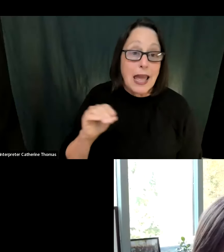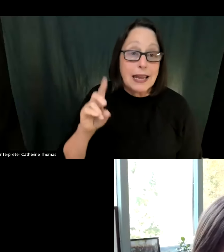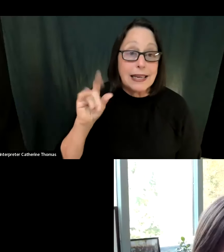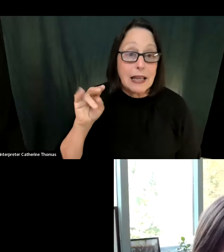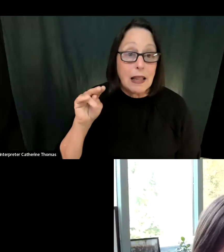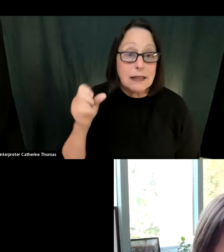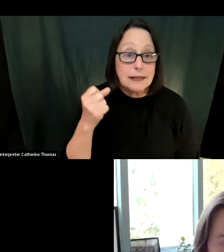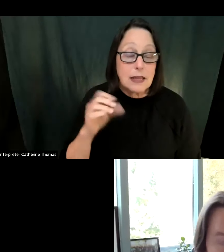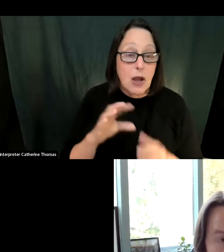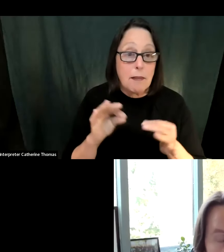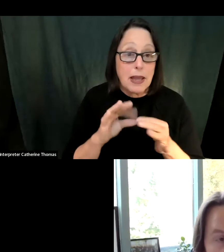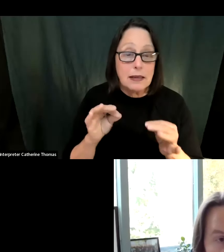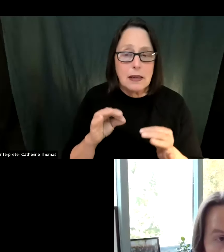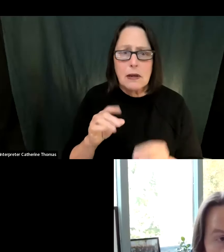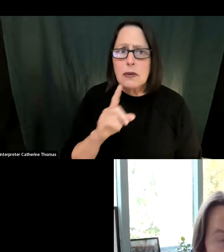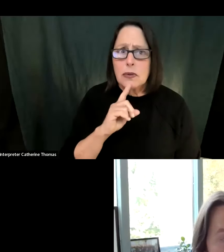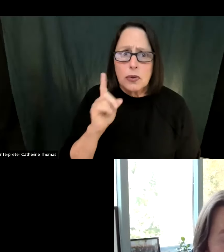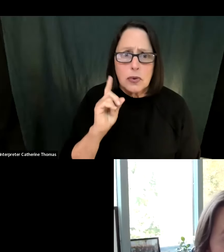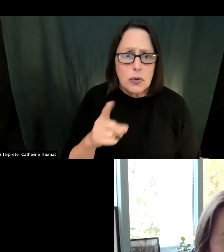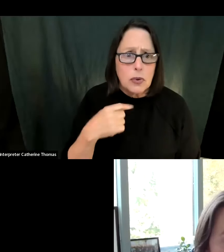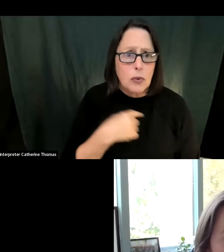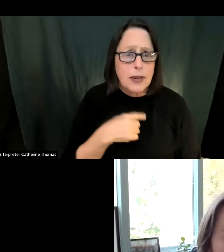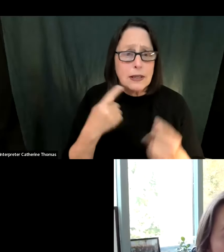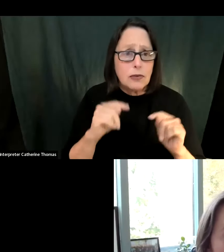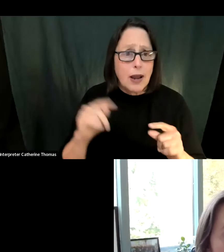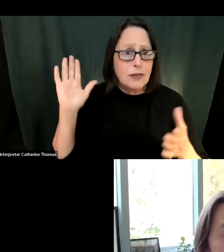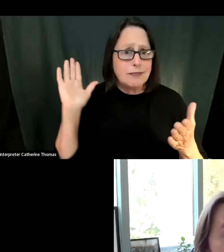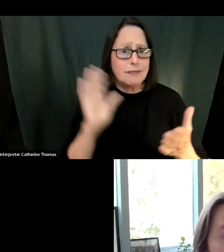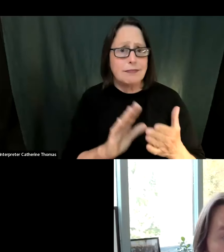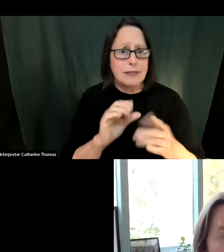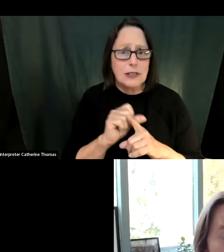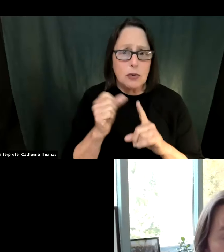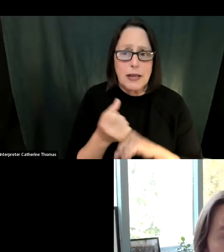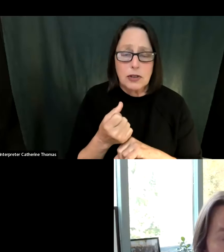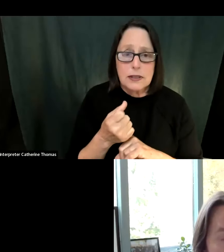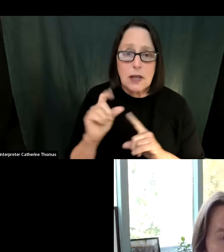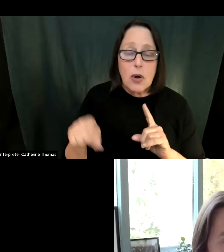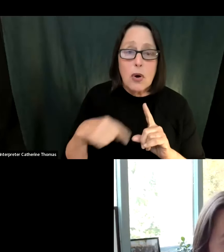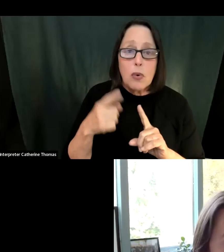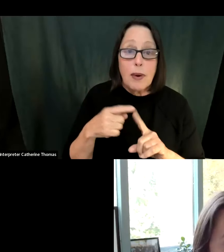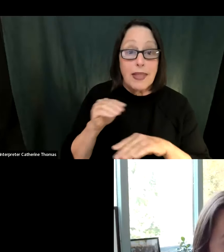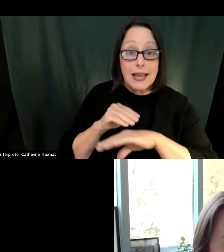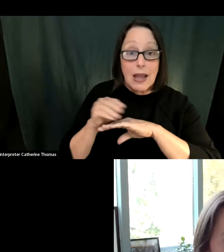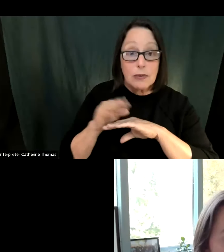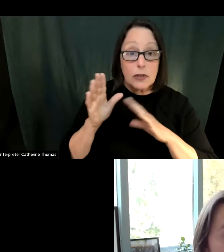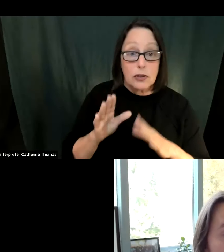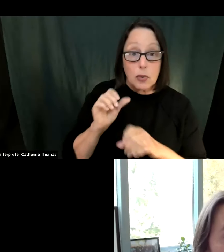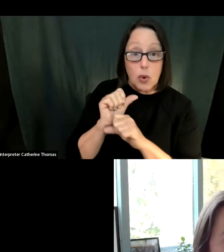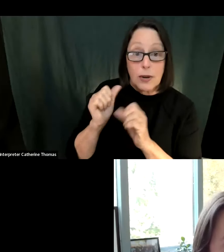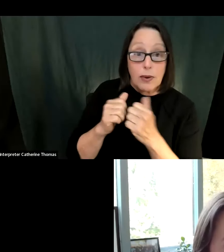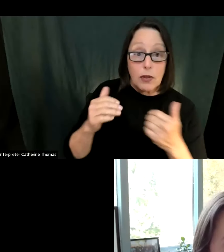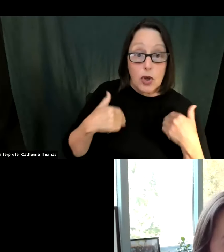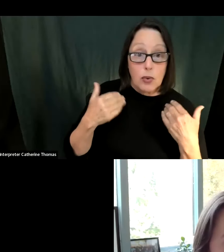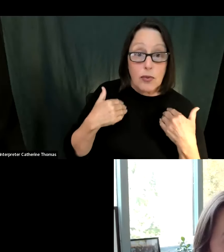comment on, definitely we try to mitigate circumstances where when our counselors are working with youth, they're